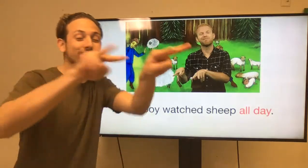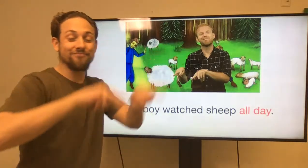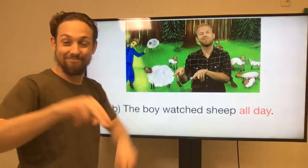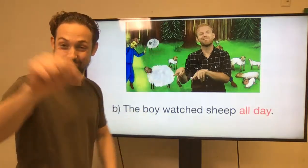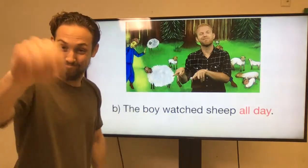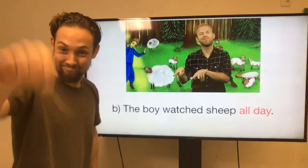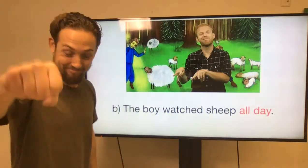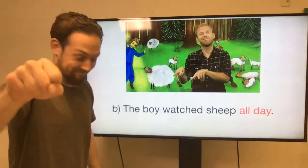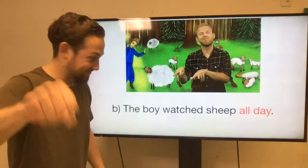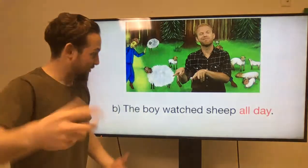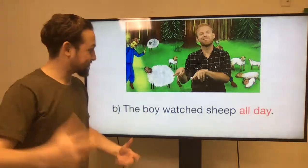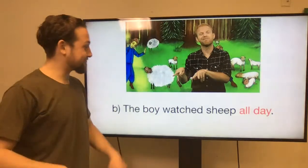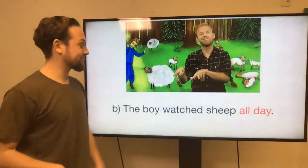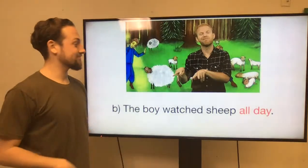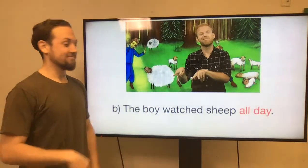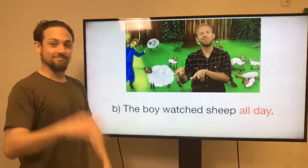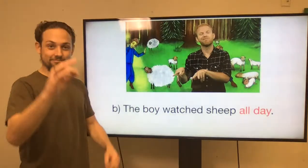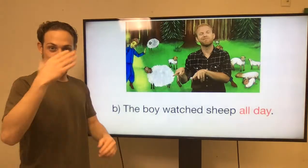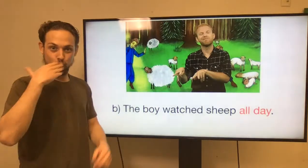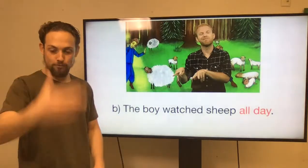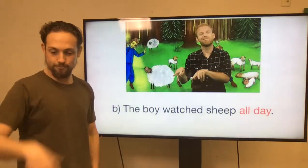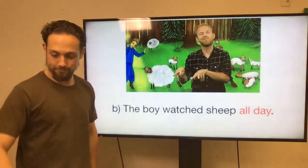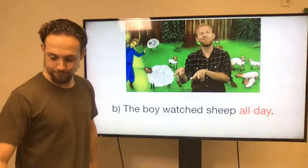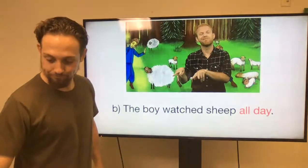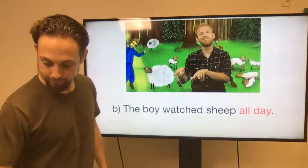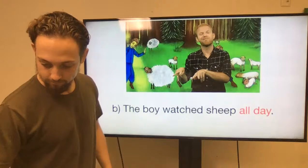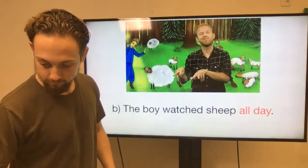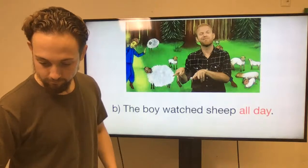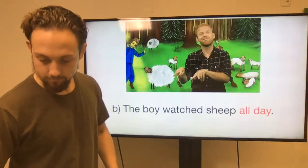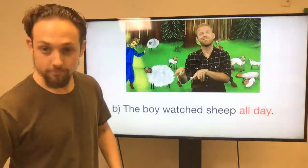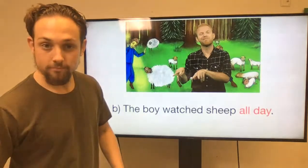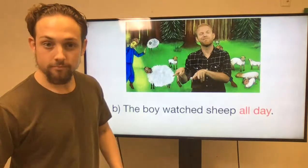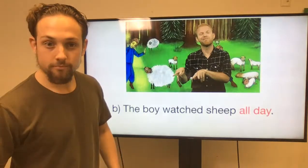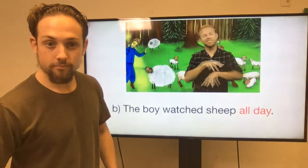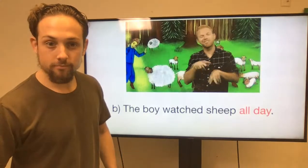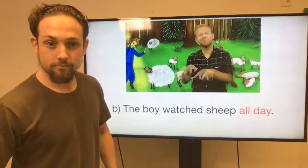Right, and you also recognize the circular hand movement that he was using. Great job.